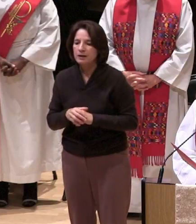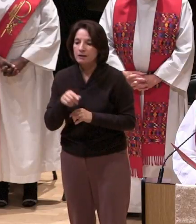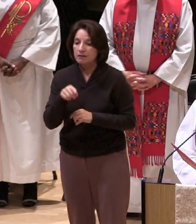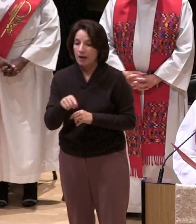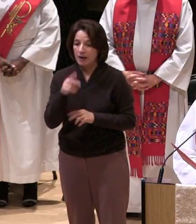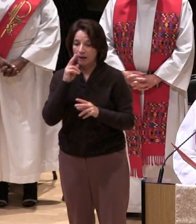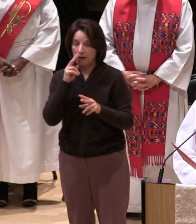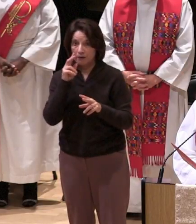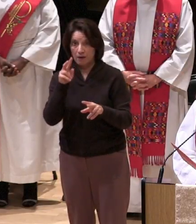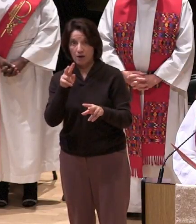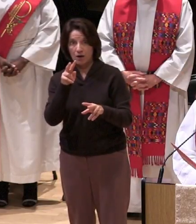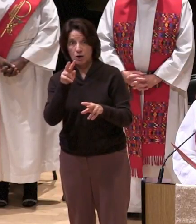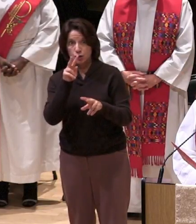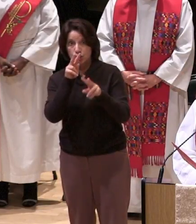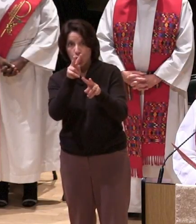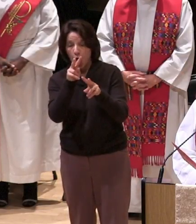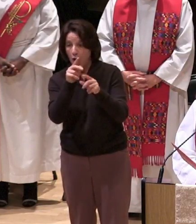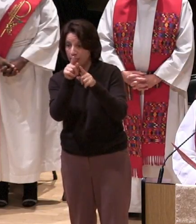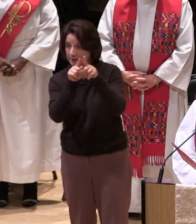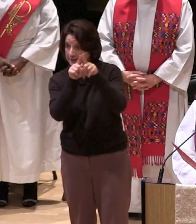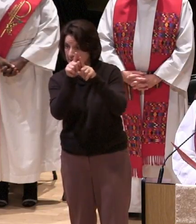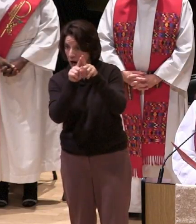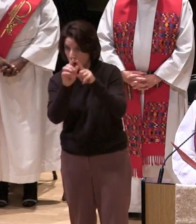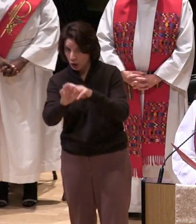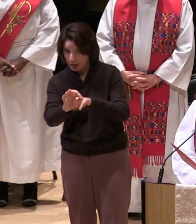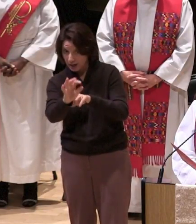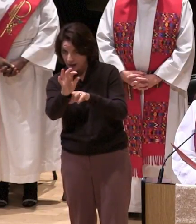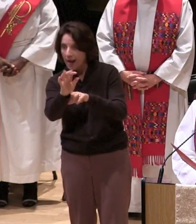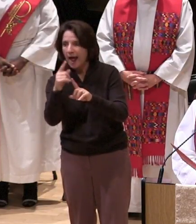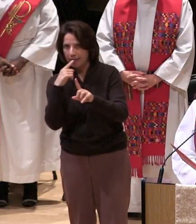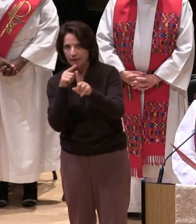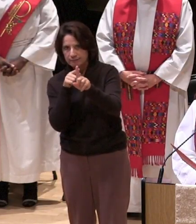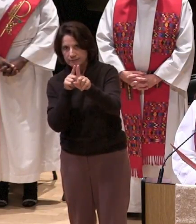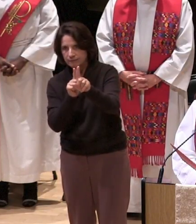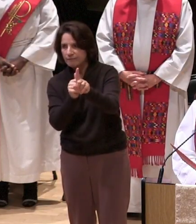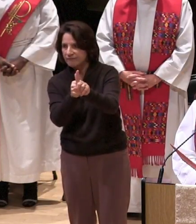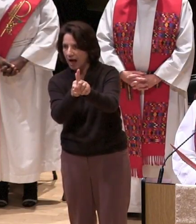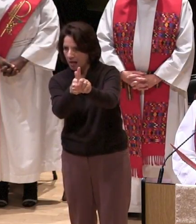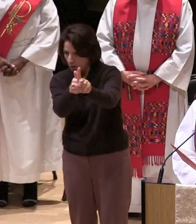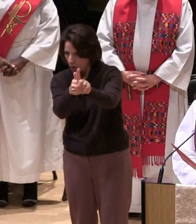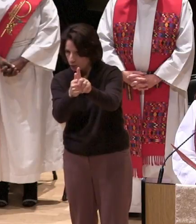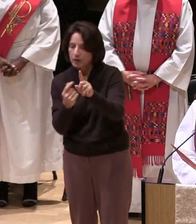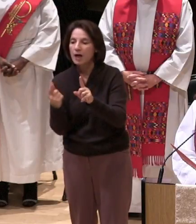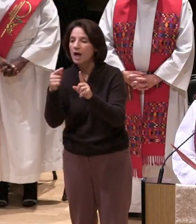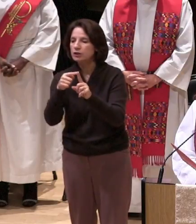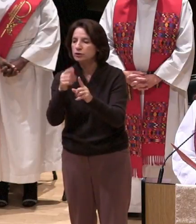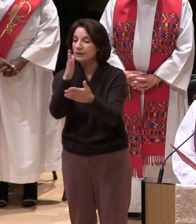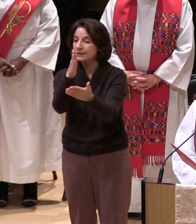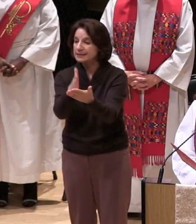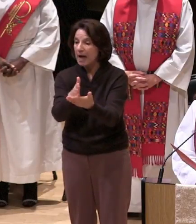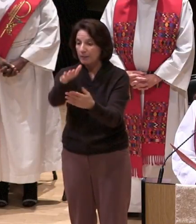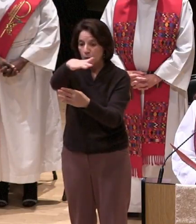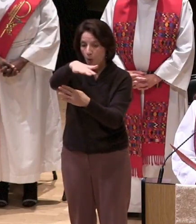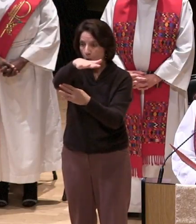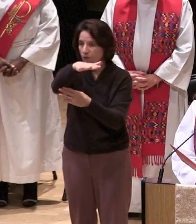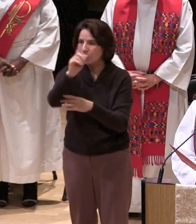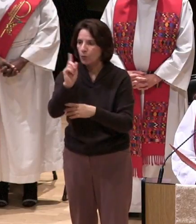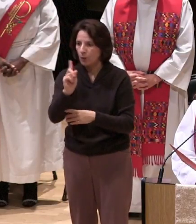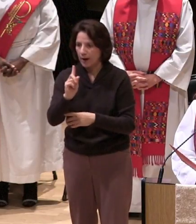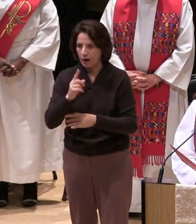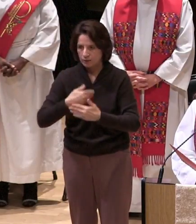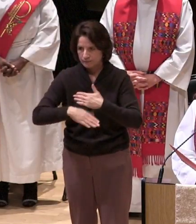behold, the star that they had seen at its rising preceded them, until it came and stopped over the place where the child